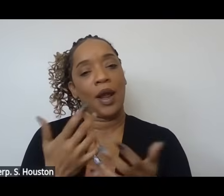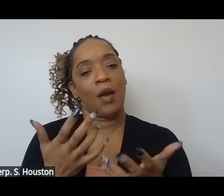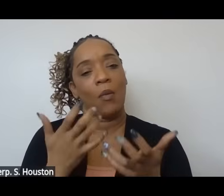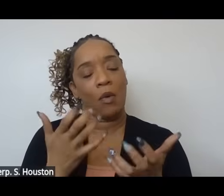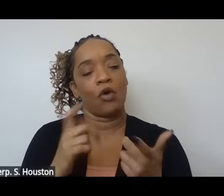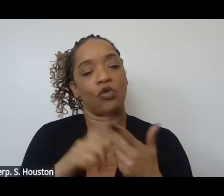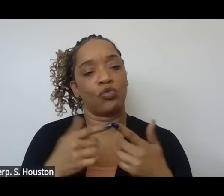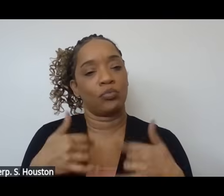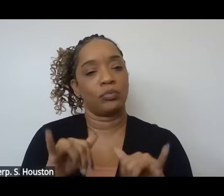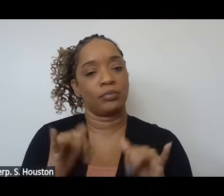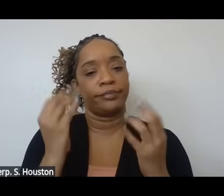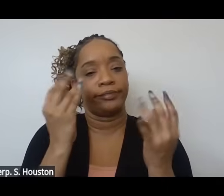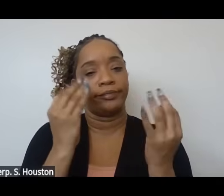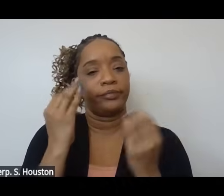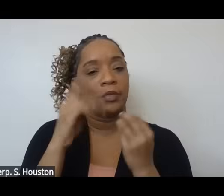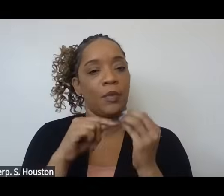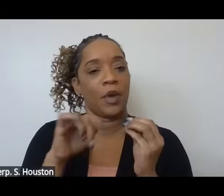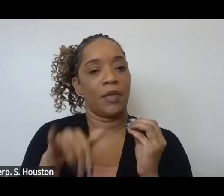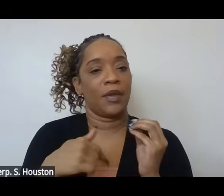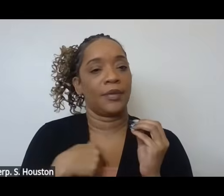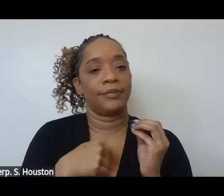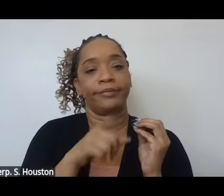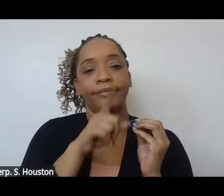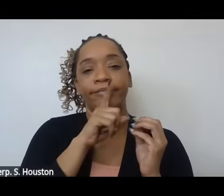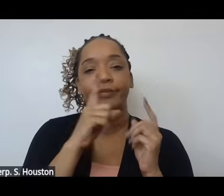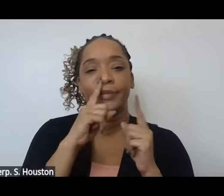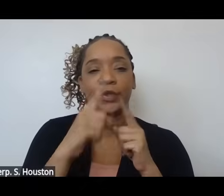I don't disagree with the fact that we have,